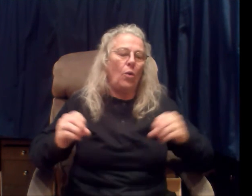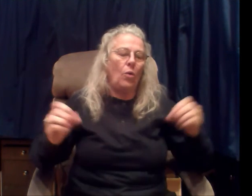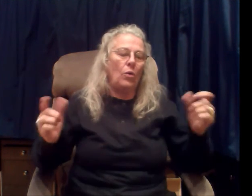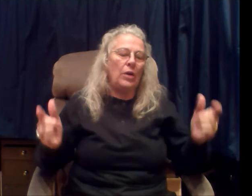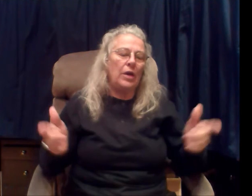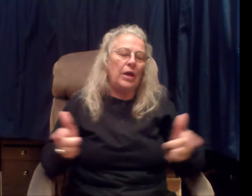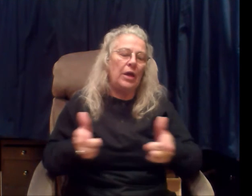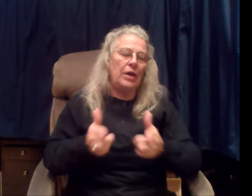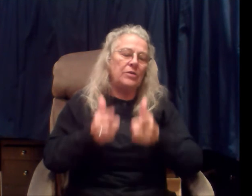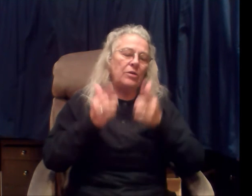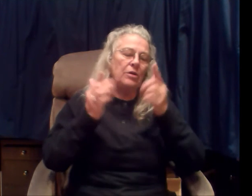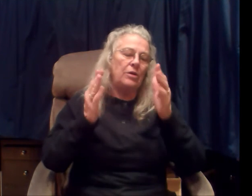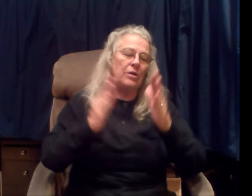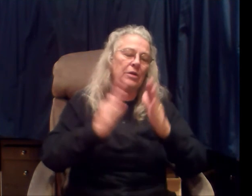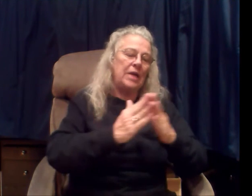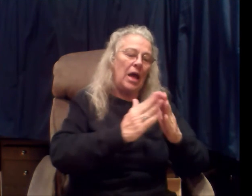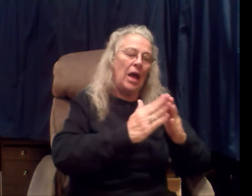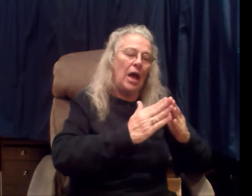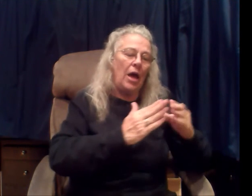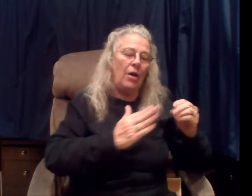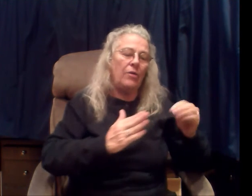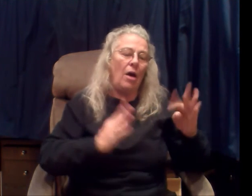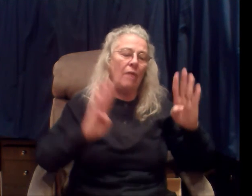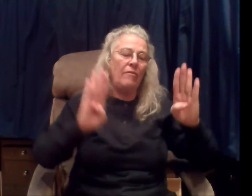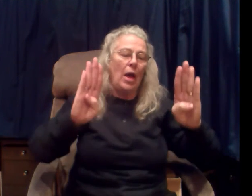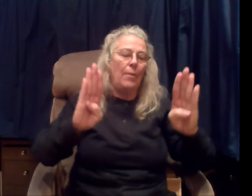O little town of